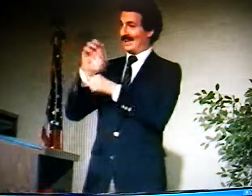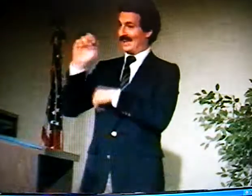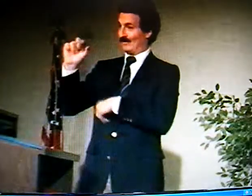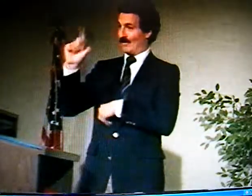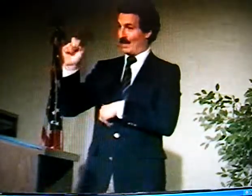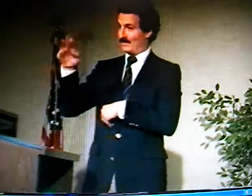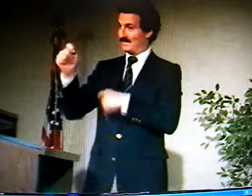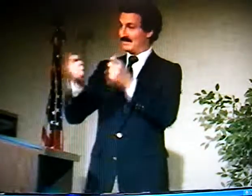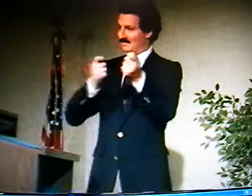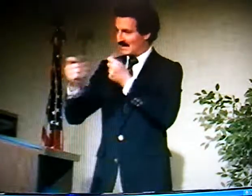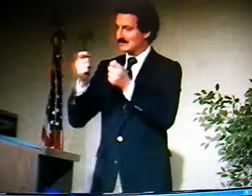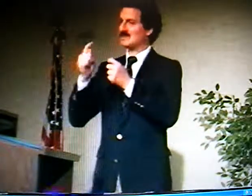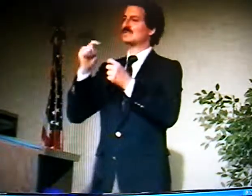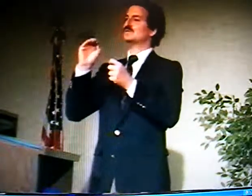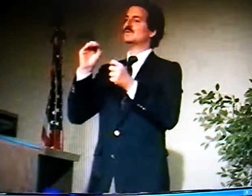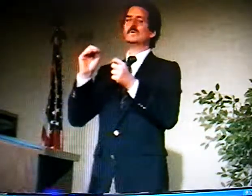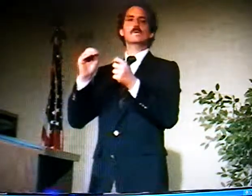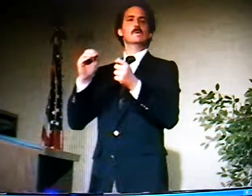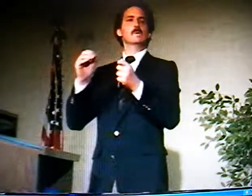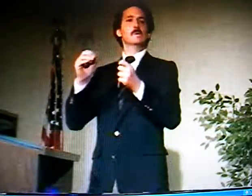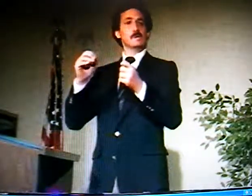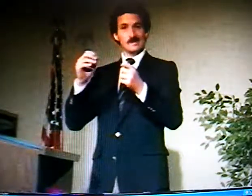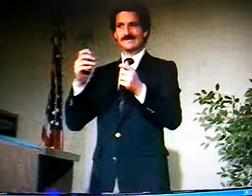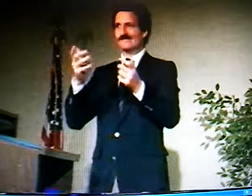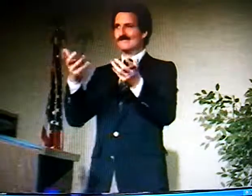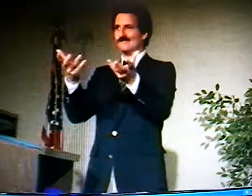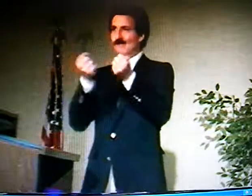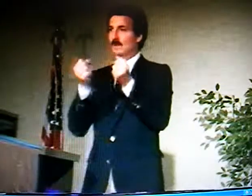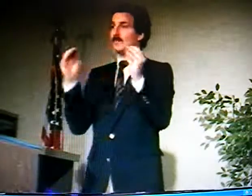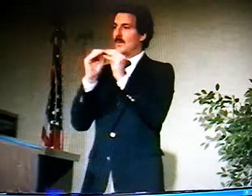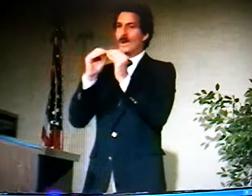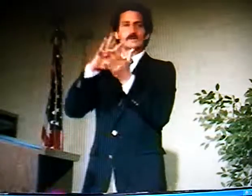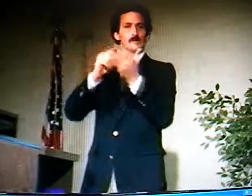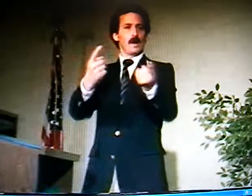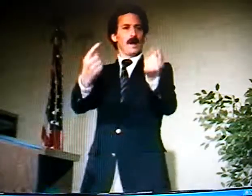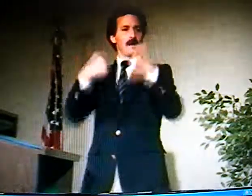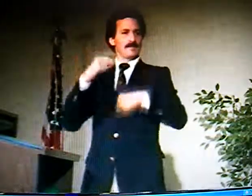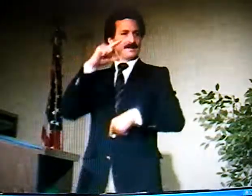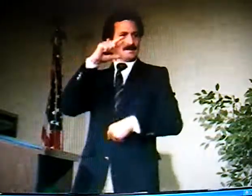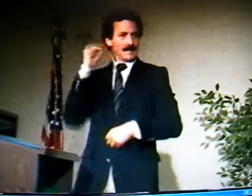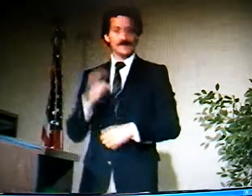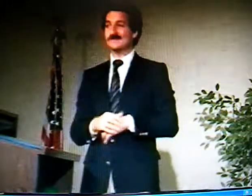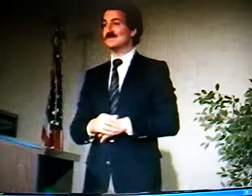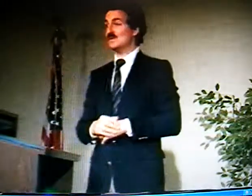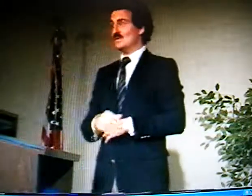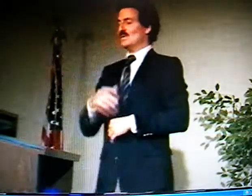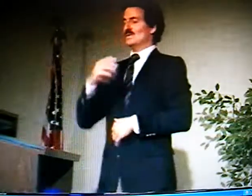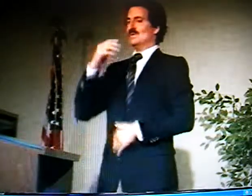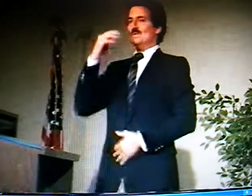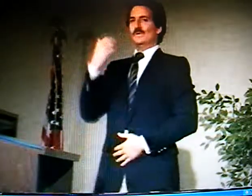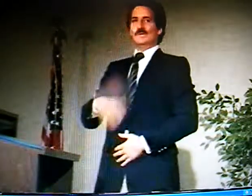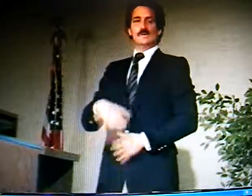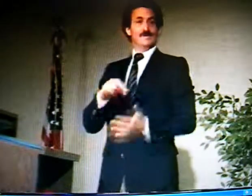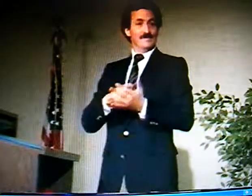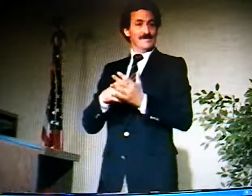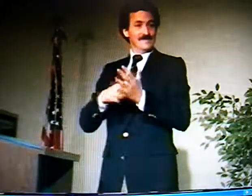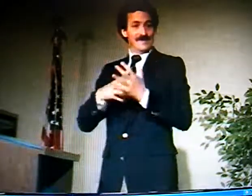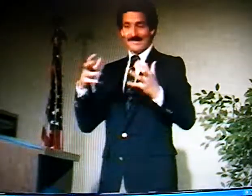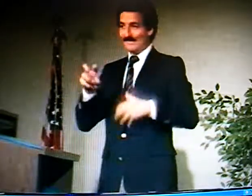was trying to figure out ways to make Gallaudet more affordable. So